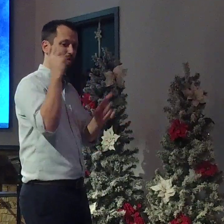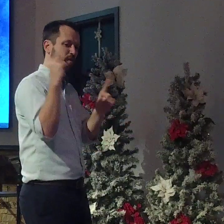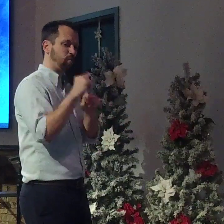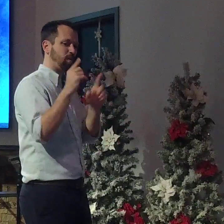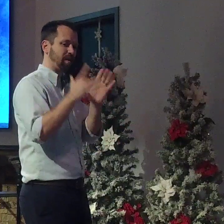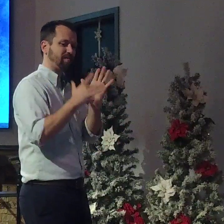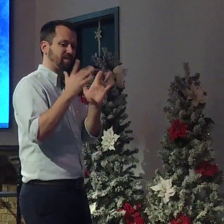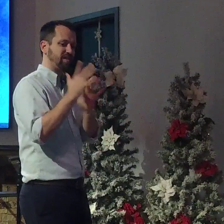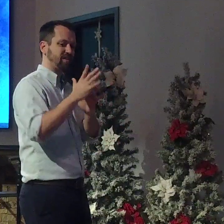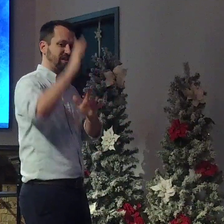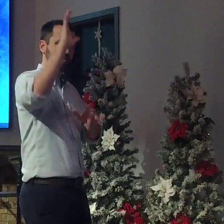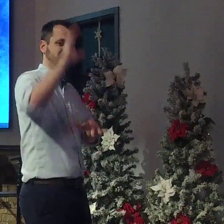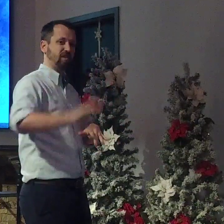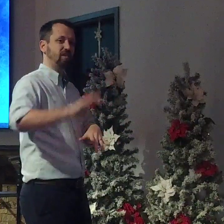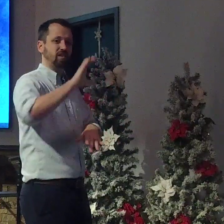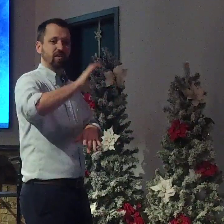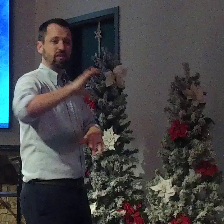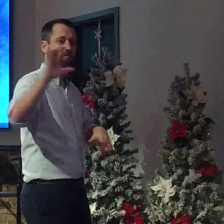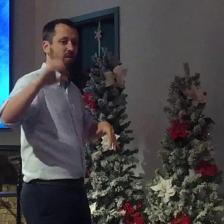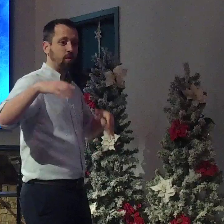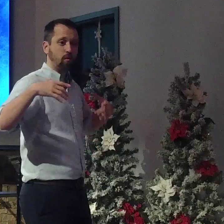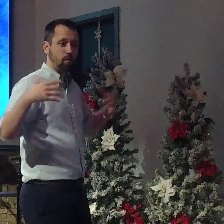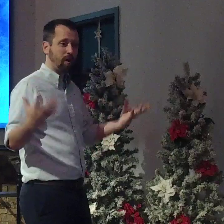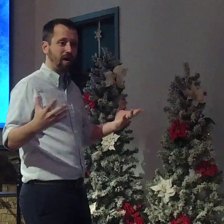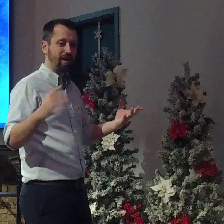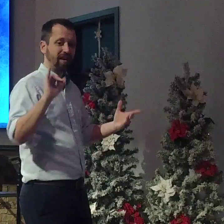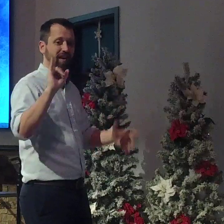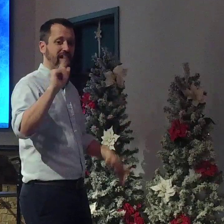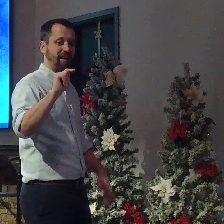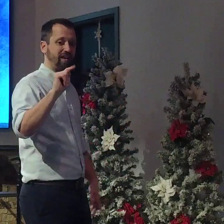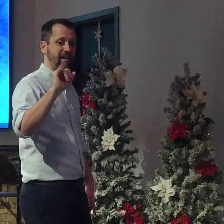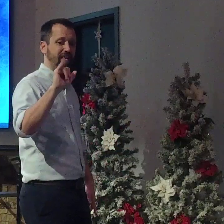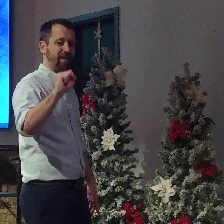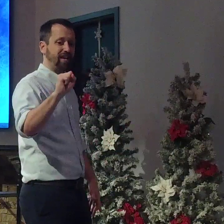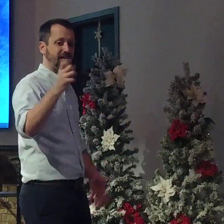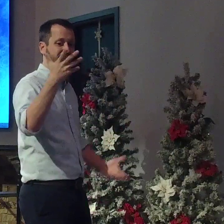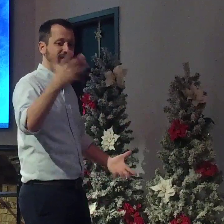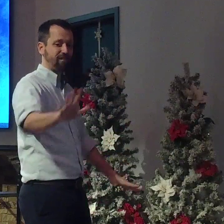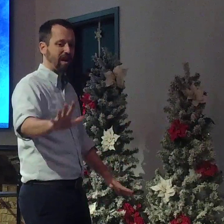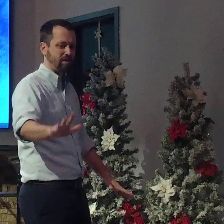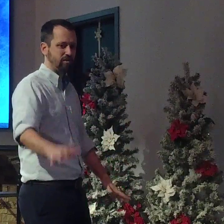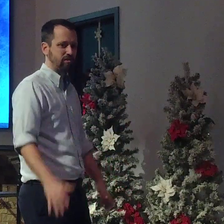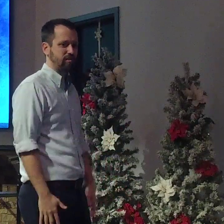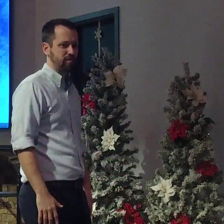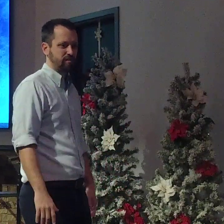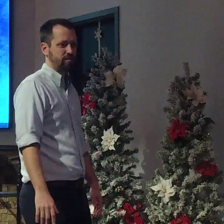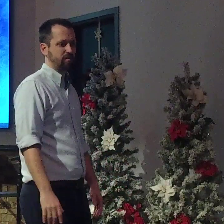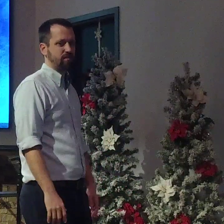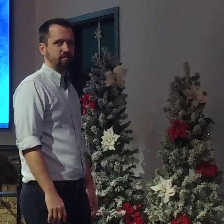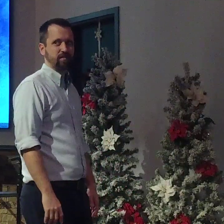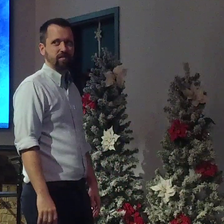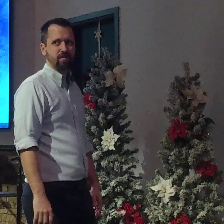essentially we're taken away from it. We're saying, Jesus, what you did was not enough.